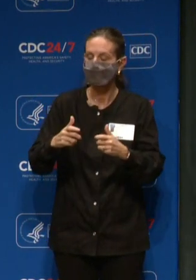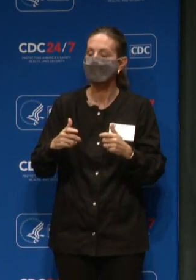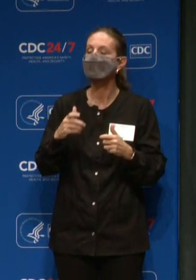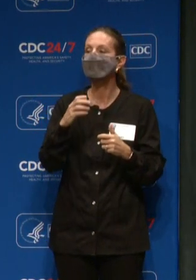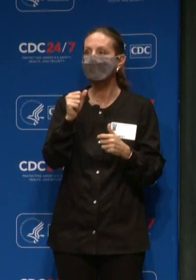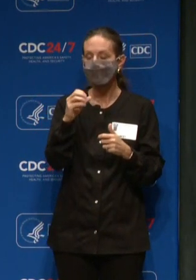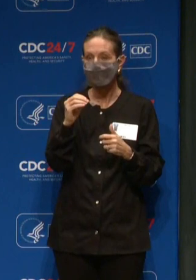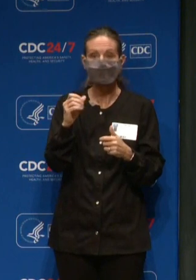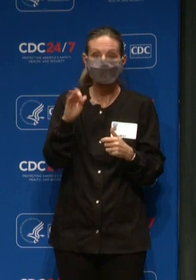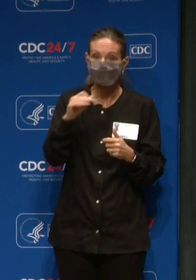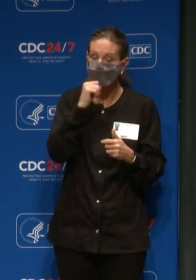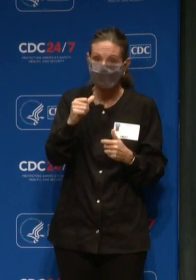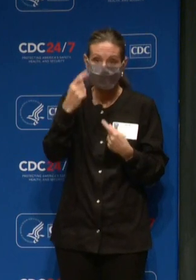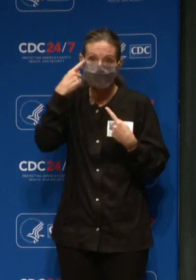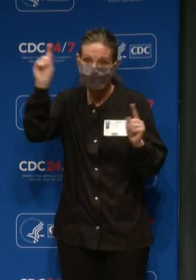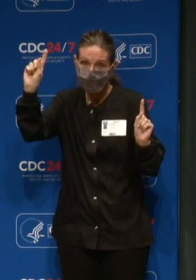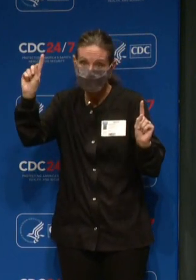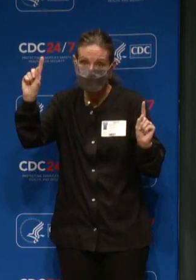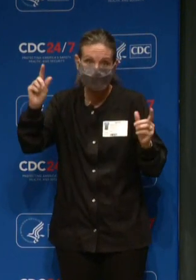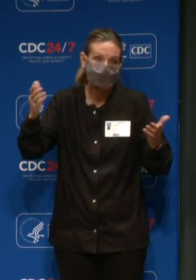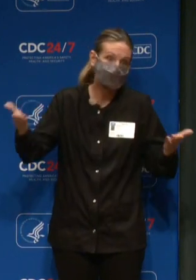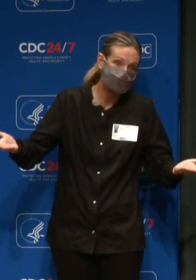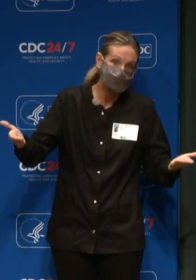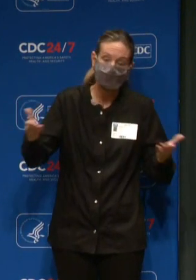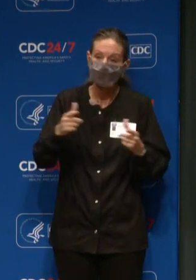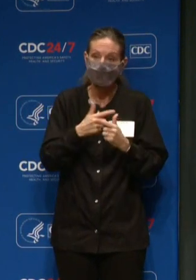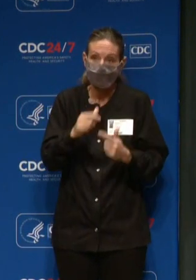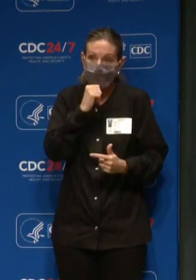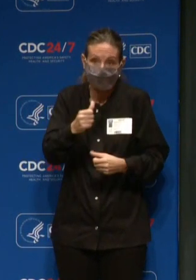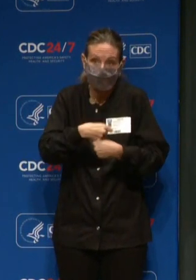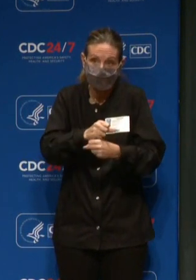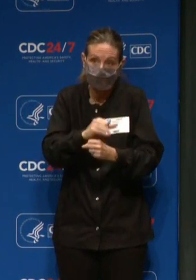that ultimately is not going to be administered to Americans.